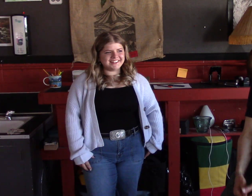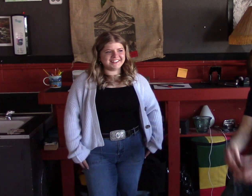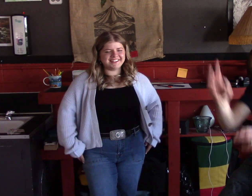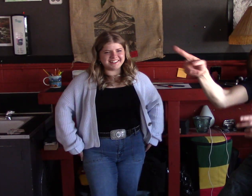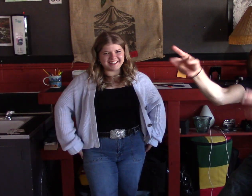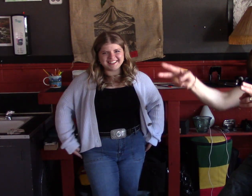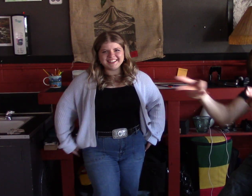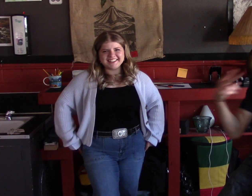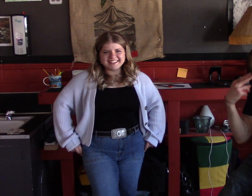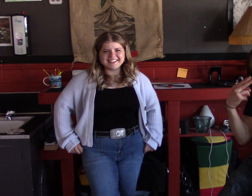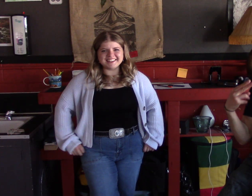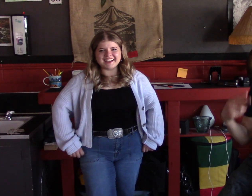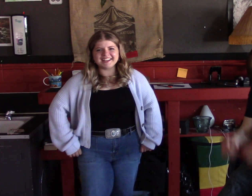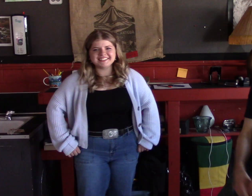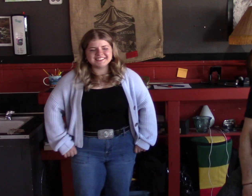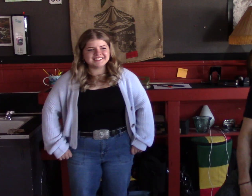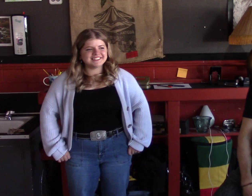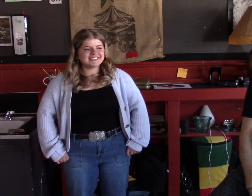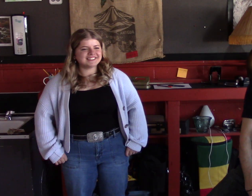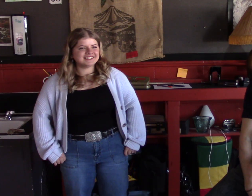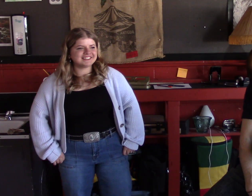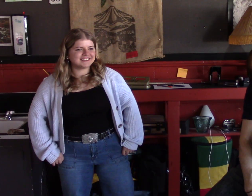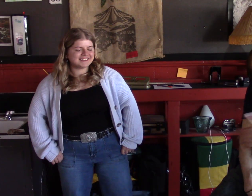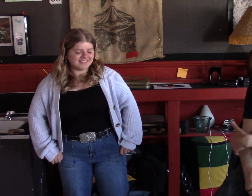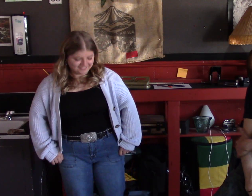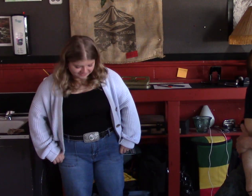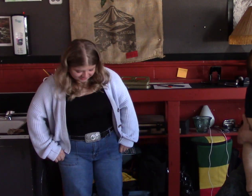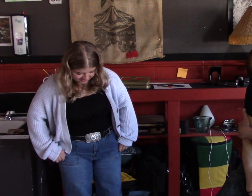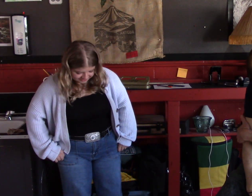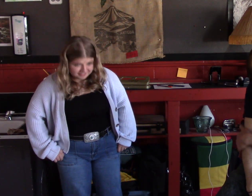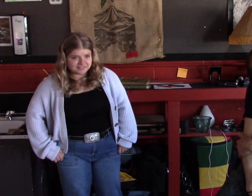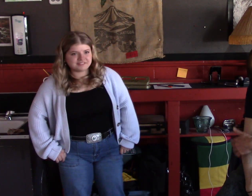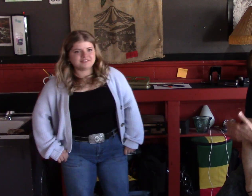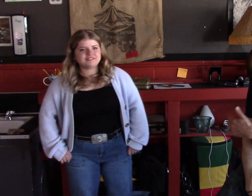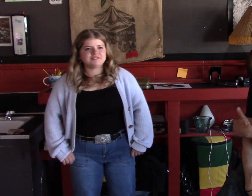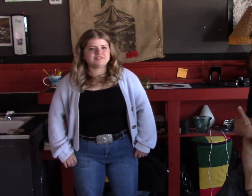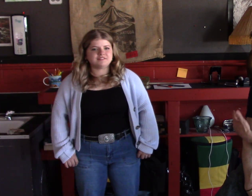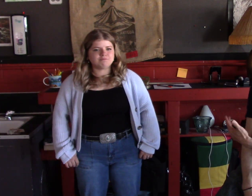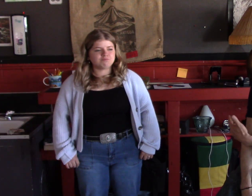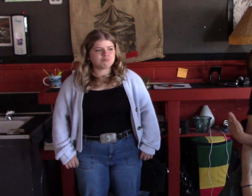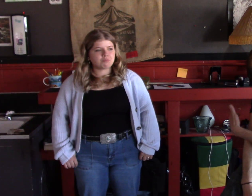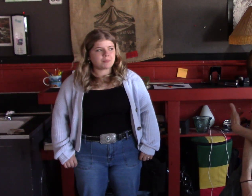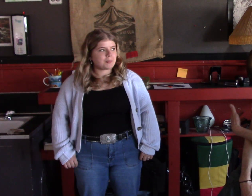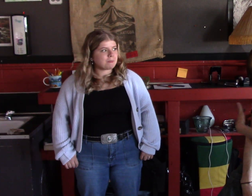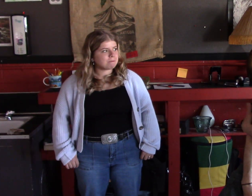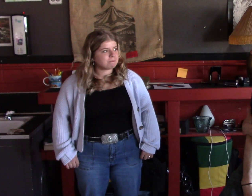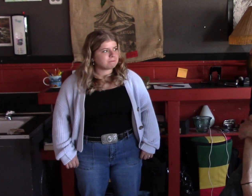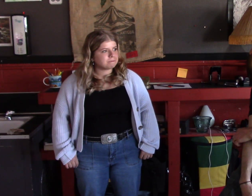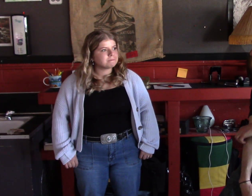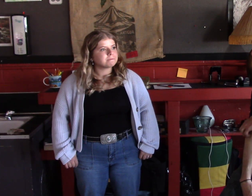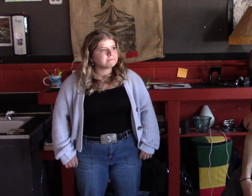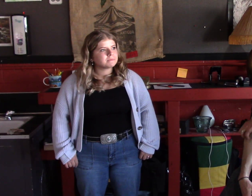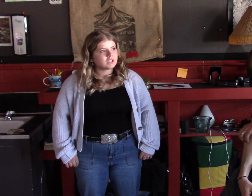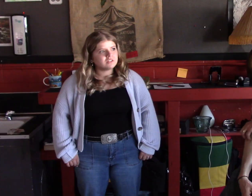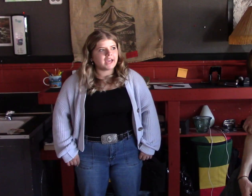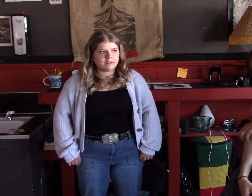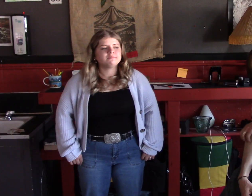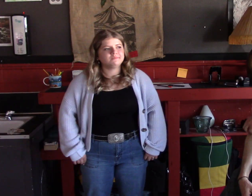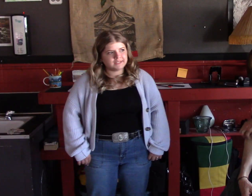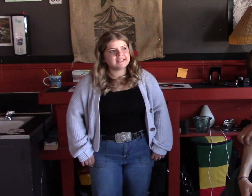just like, you, come on over here. Yeah. Right? The other big thing that you're going to see is this whole notion of, is it context, contextual? Yeah. Yeah.